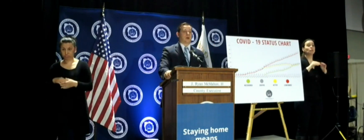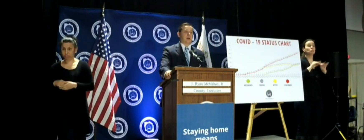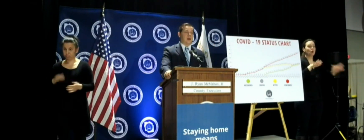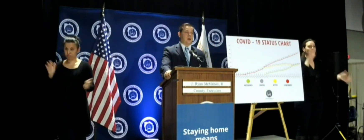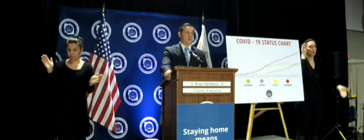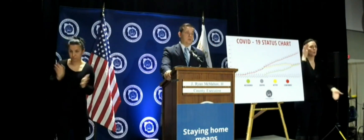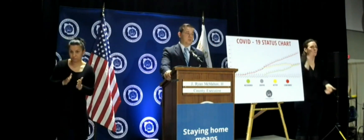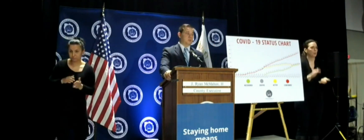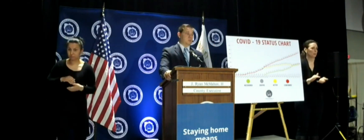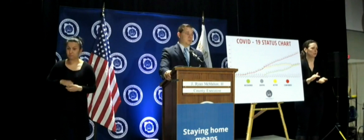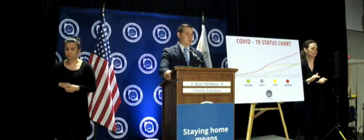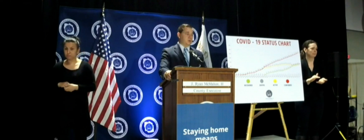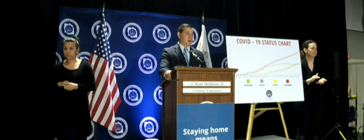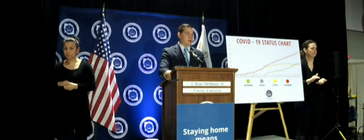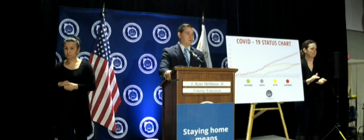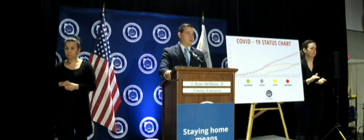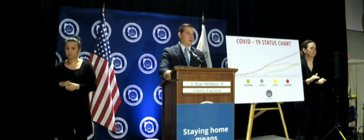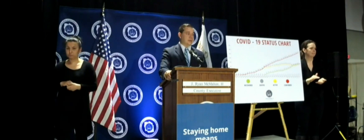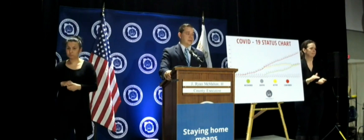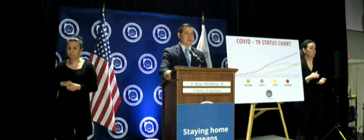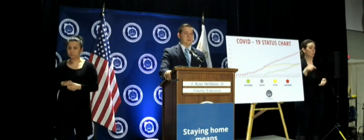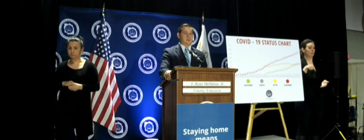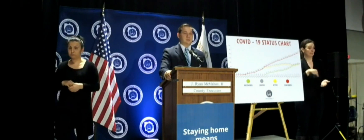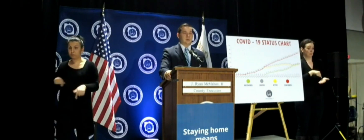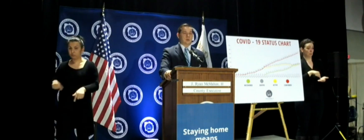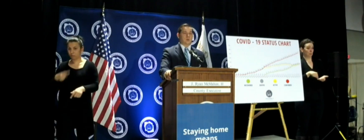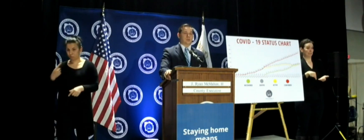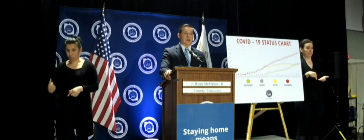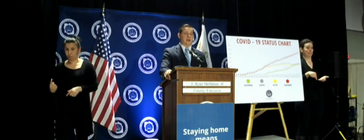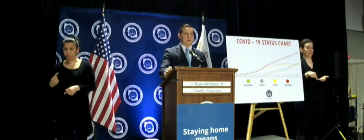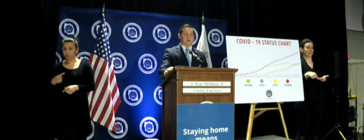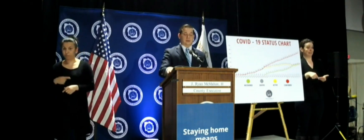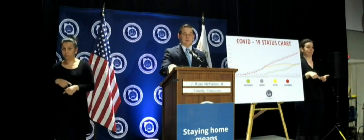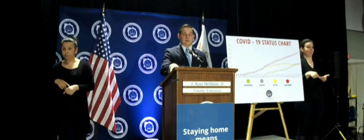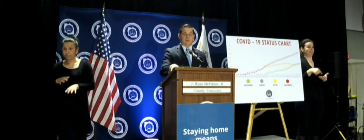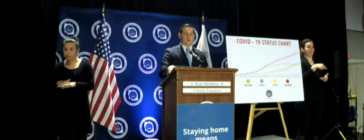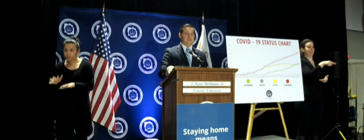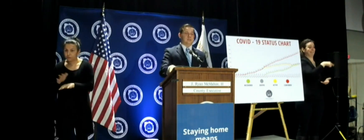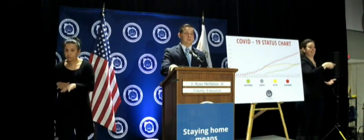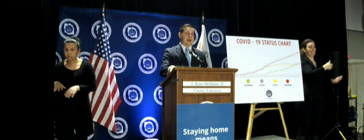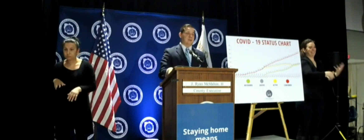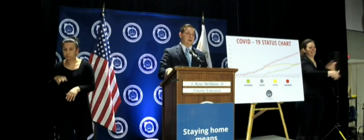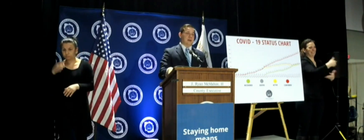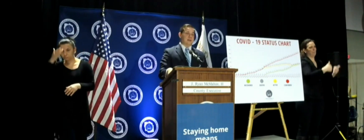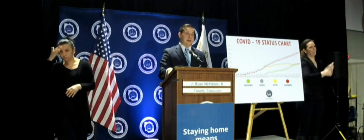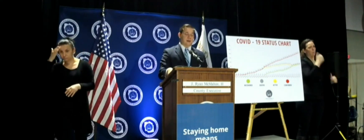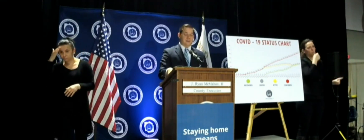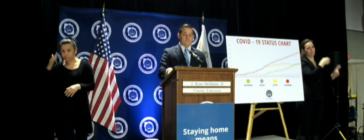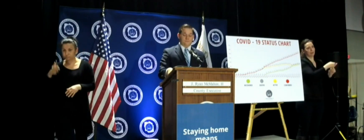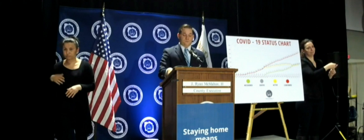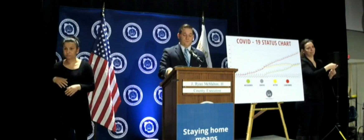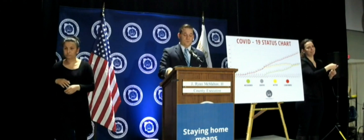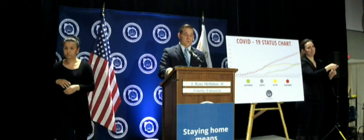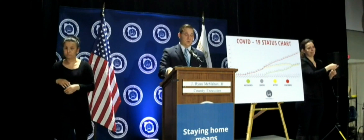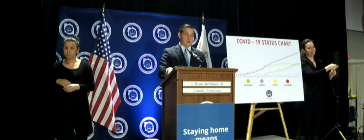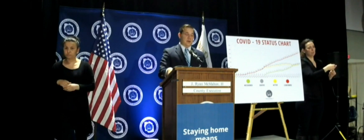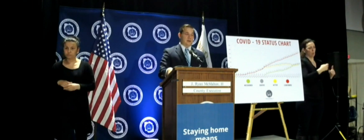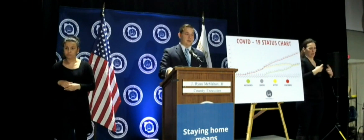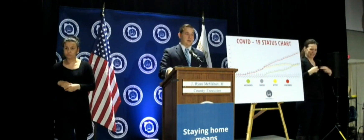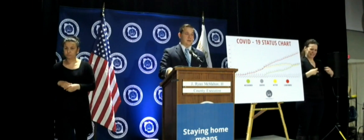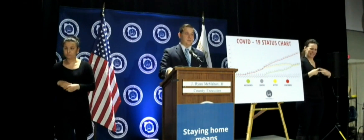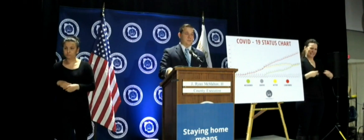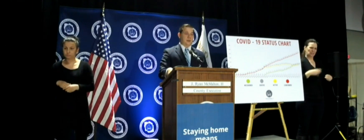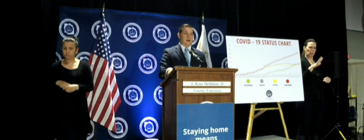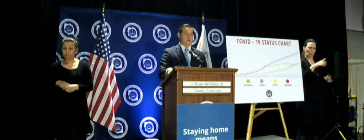so right now, we think this week there's been a lot of affiliated cases. We're trying to get a deep dive in on that data.